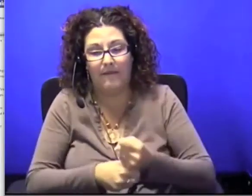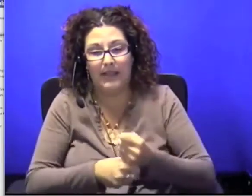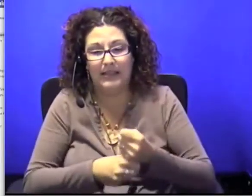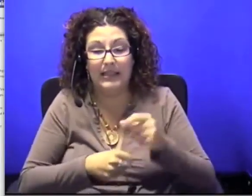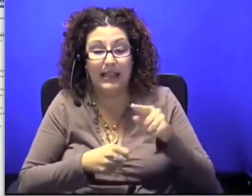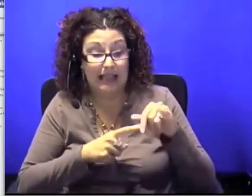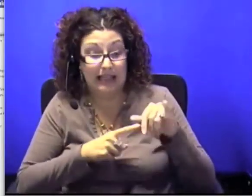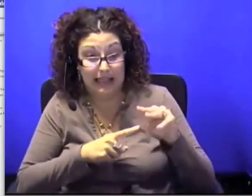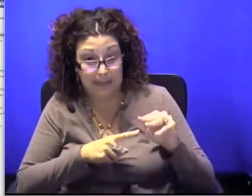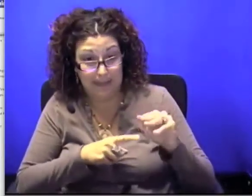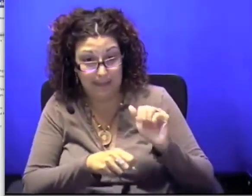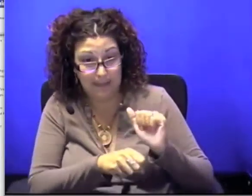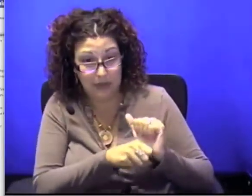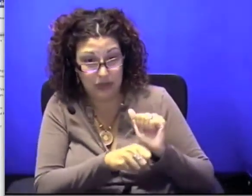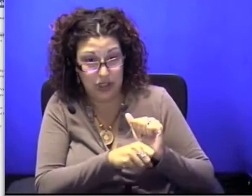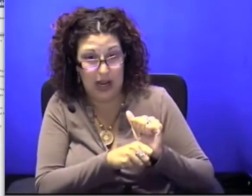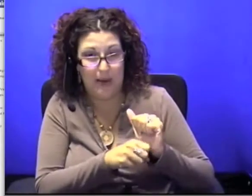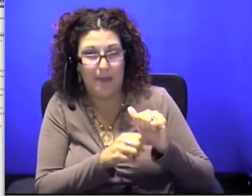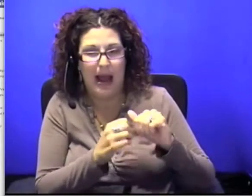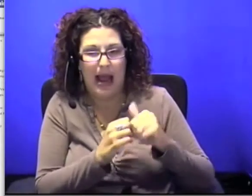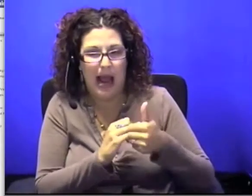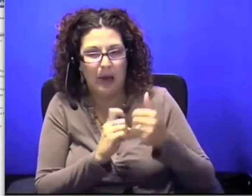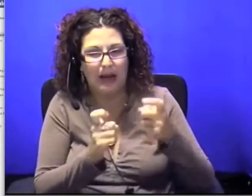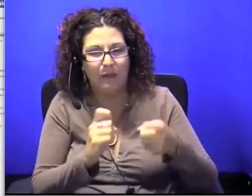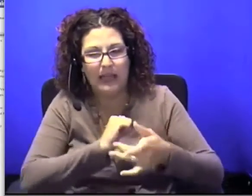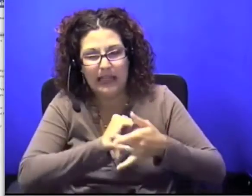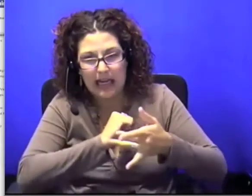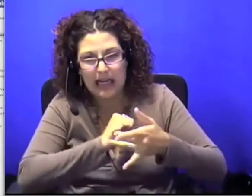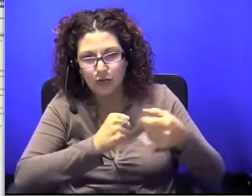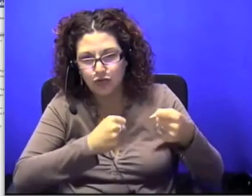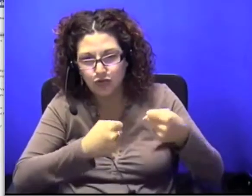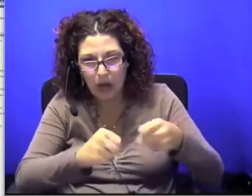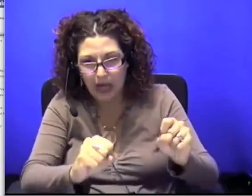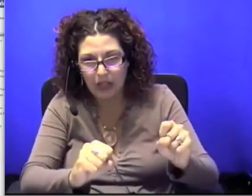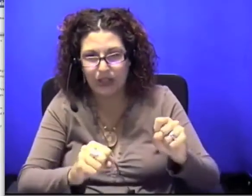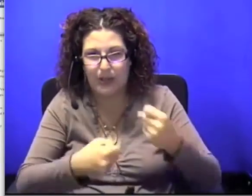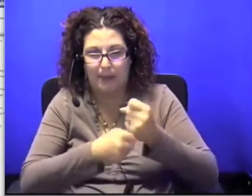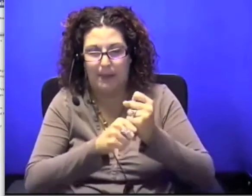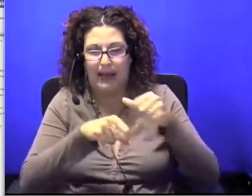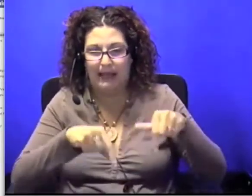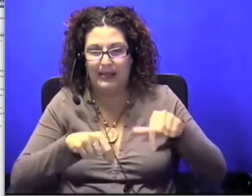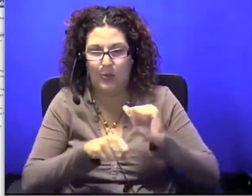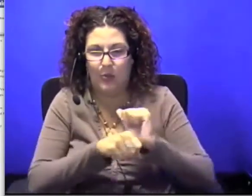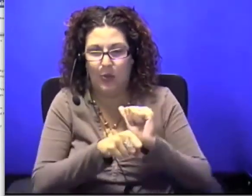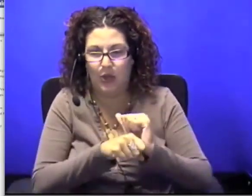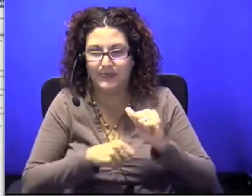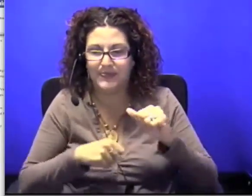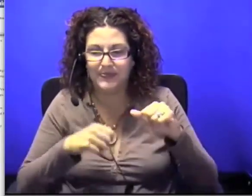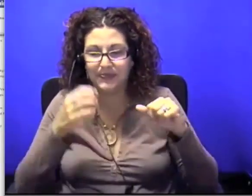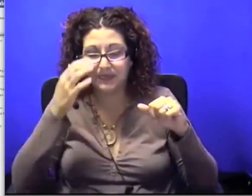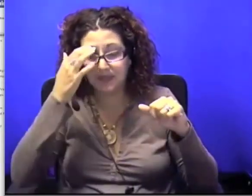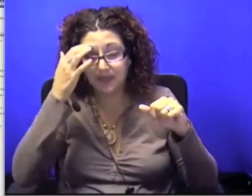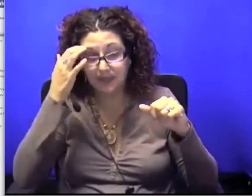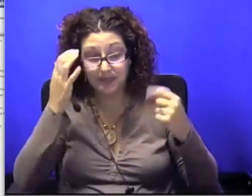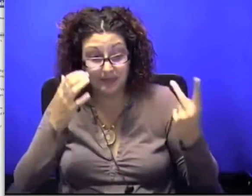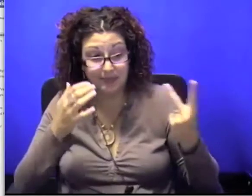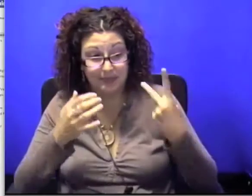confidence. Tim's job is to teach you how to have the tools, the techniques, the strategies that make this work. And together, both of